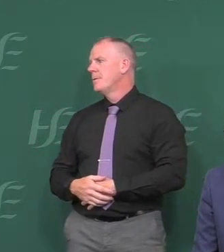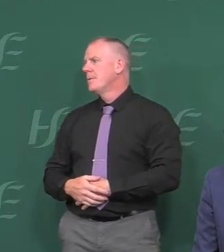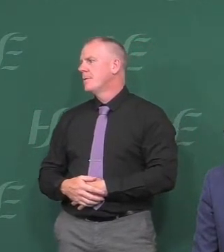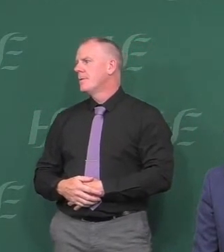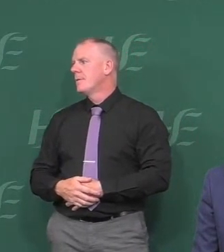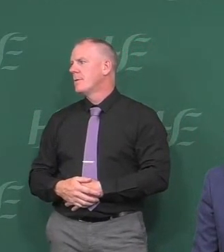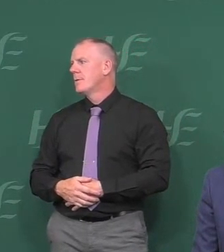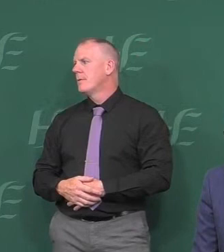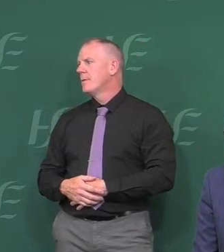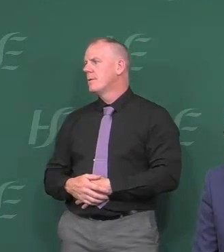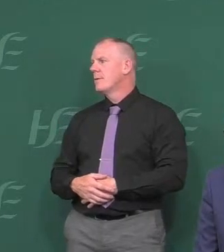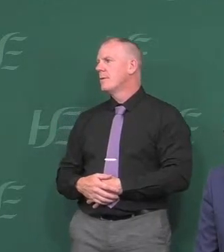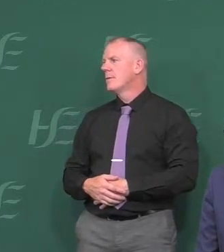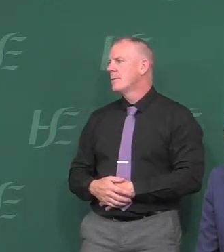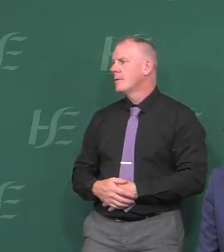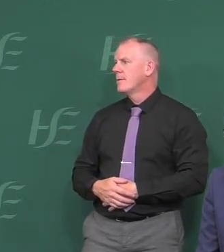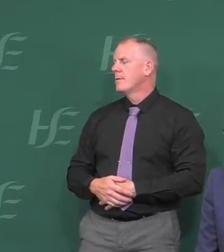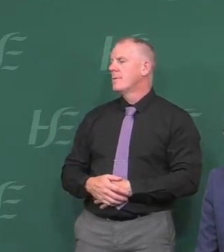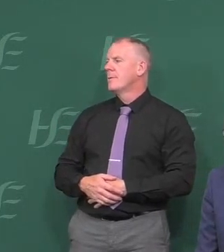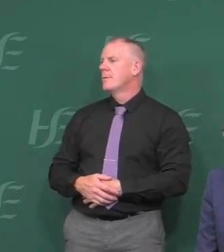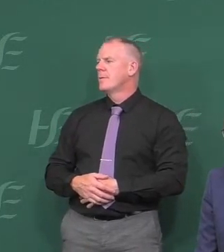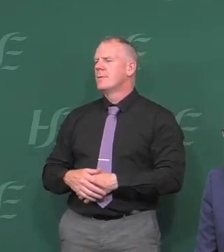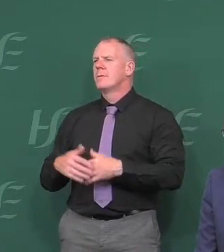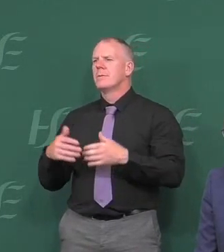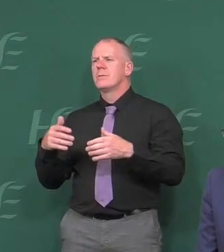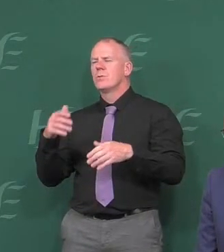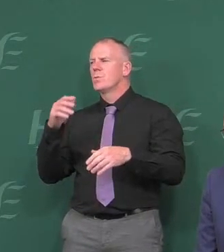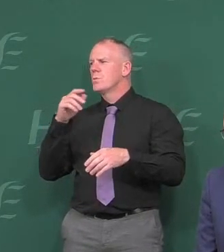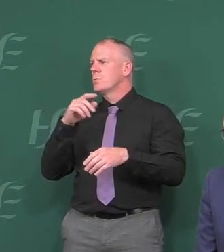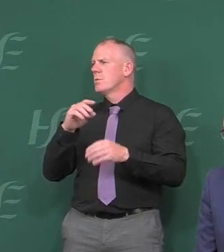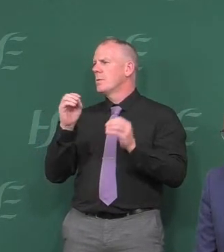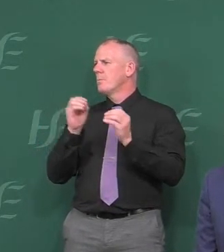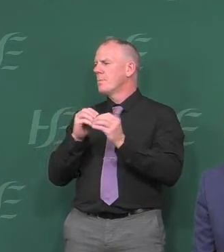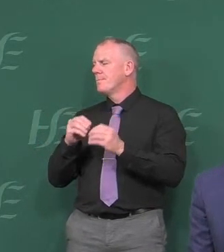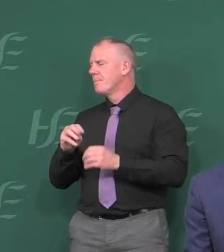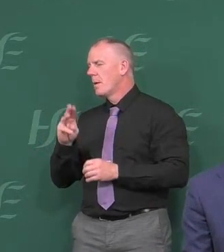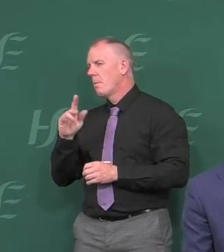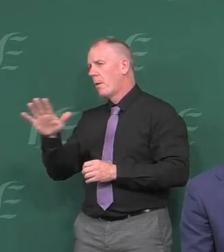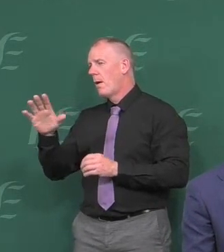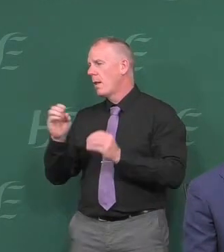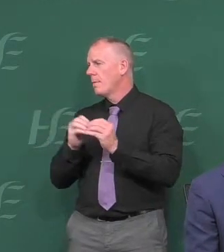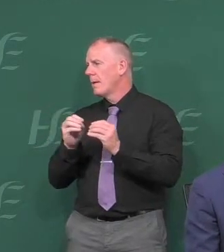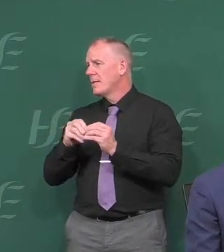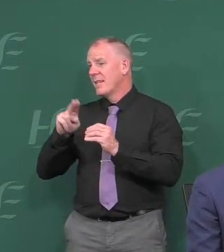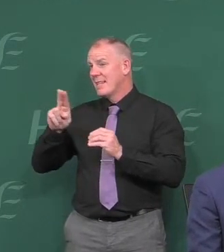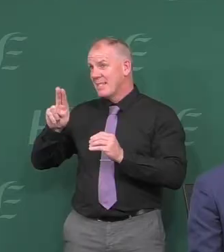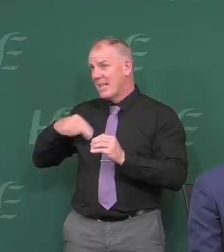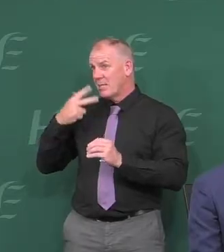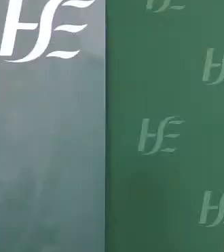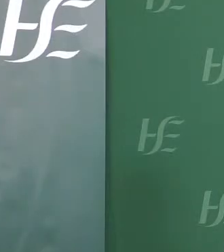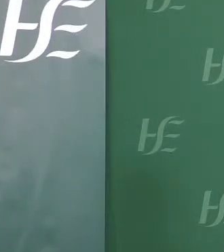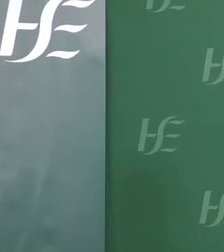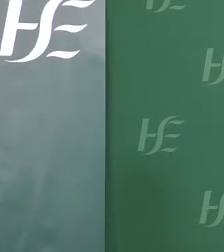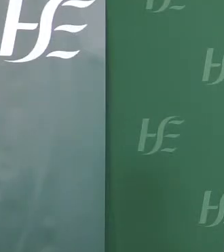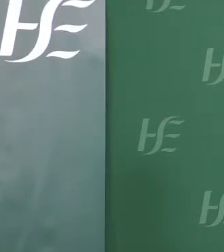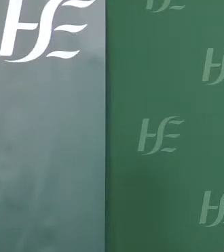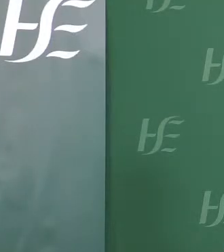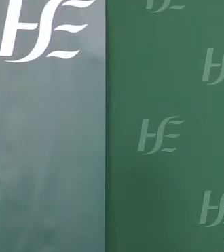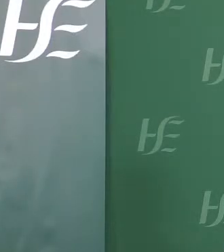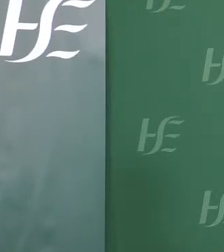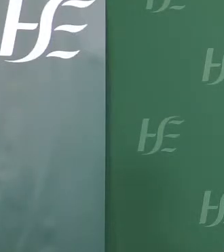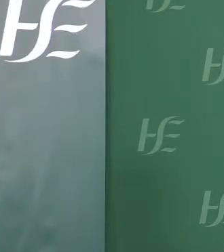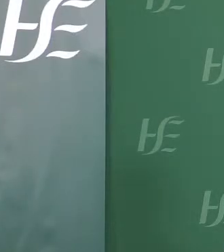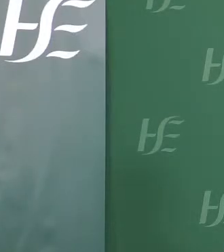Shauna Bowers with the Irish Examiner. Kind of touching on what you said earlier, Paul, you said the next 3 weeks are quite important in terms